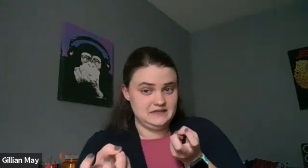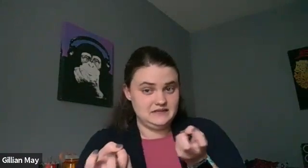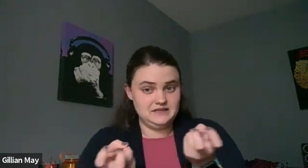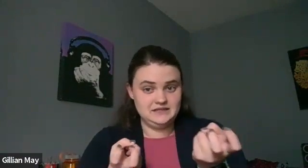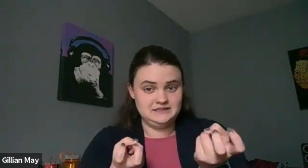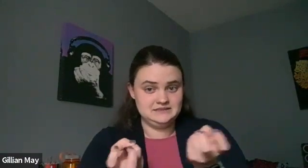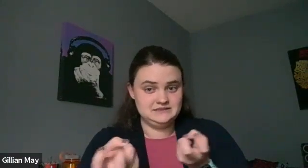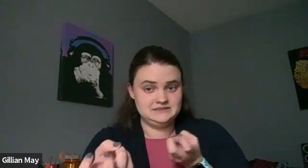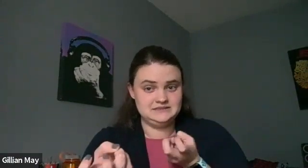skating,